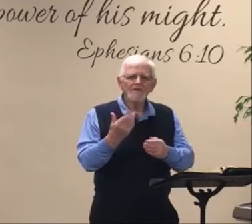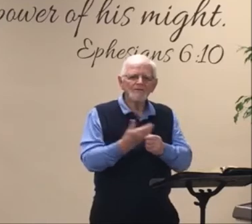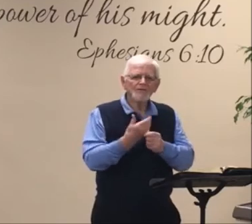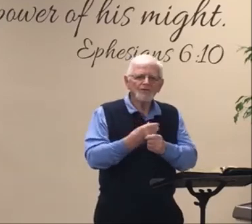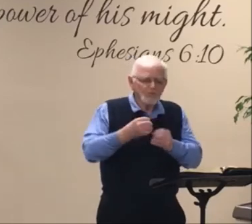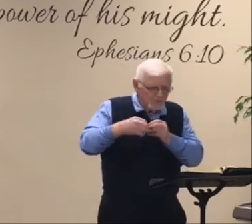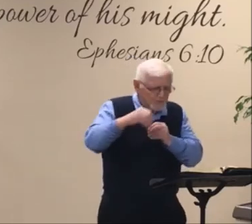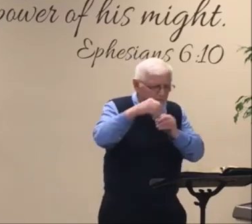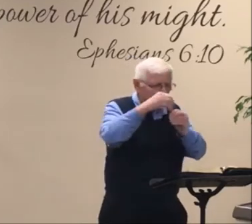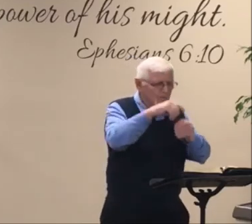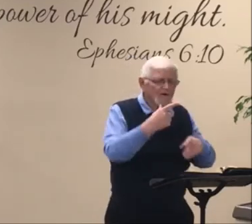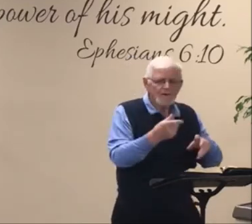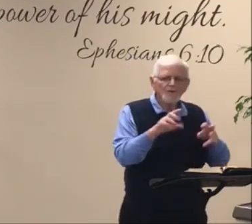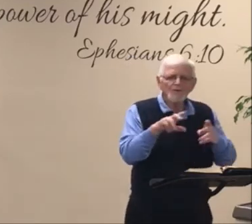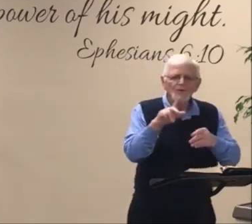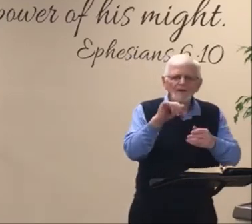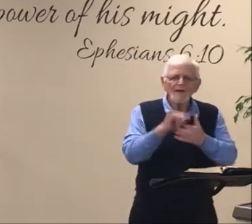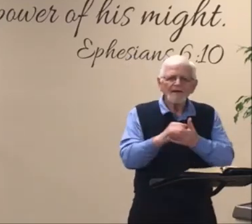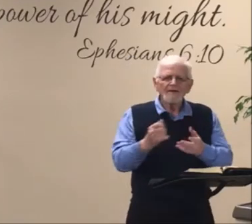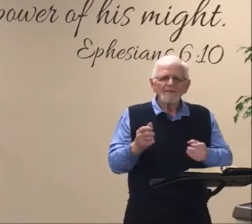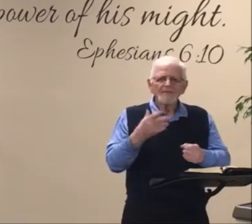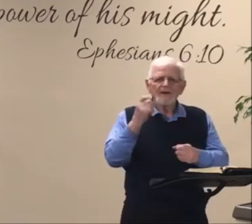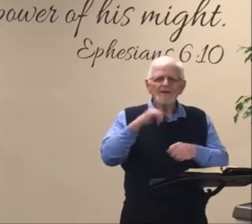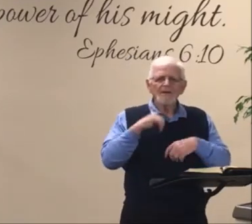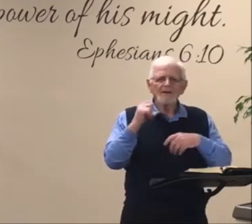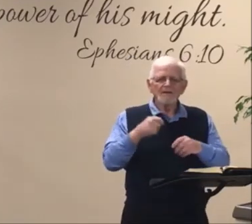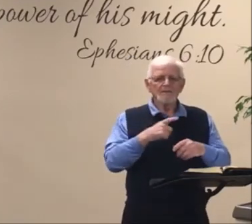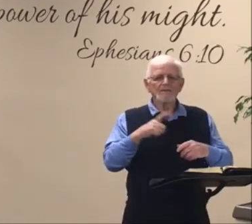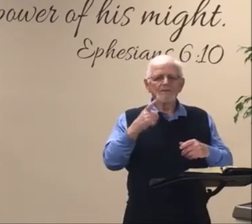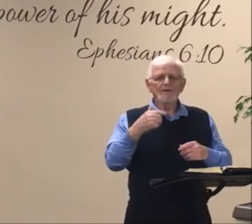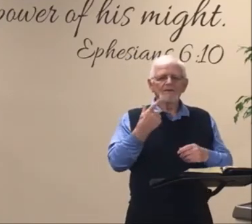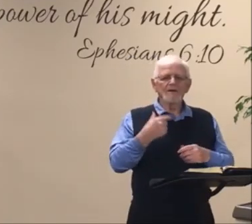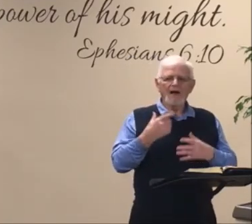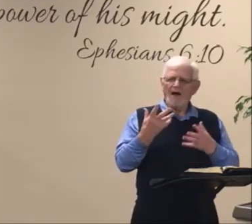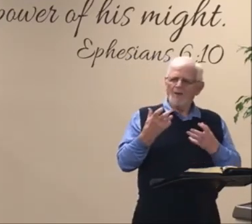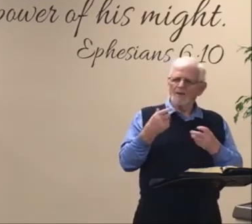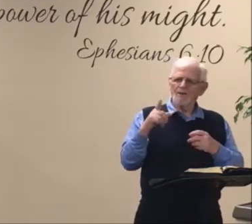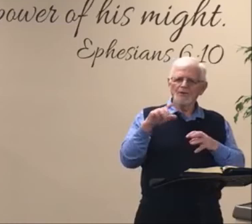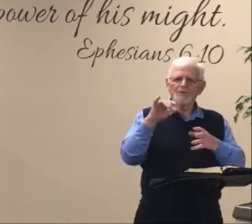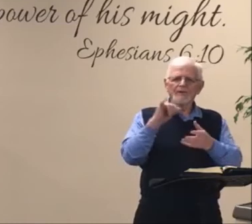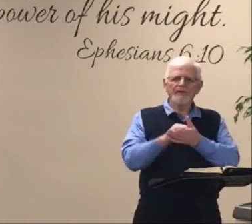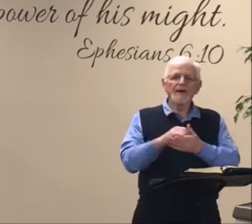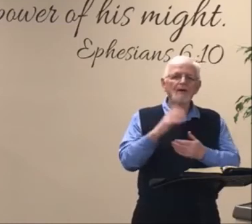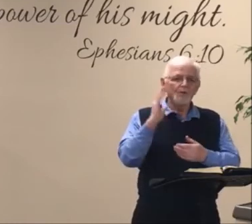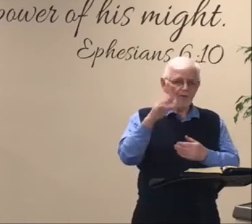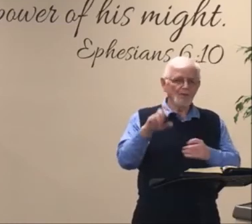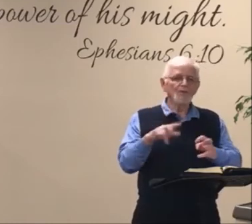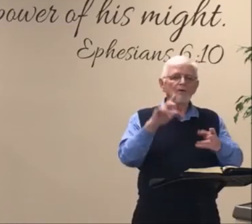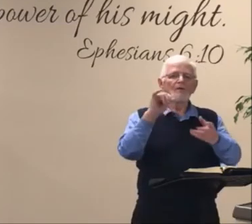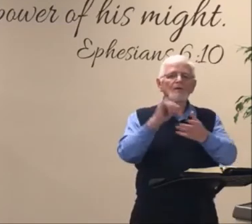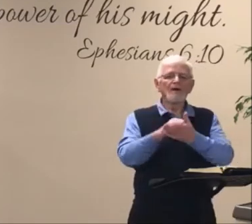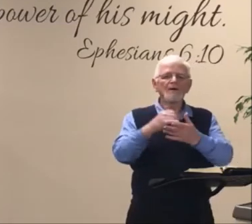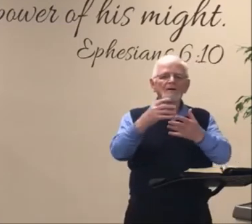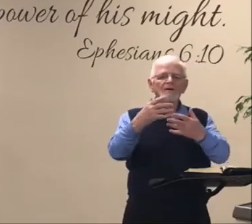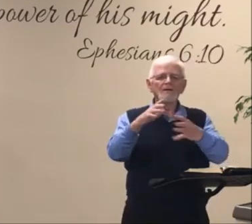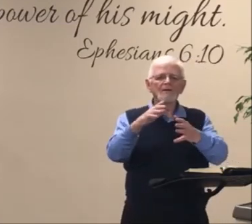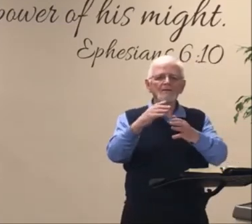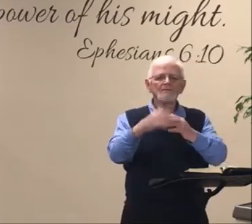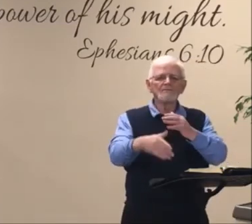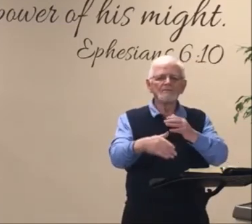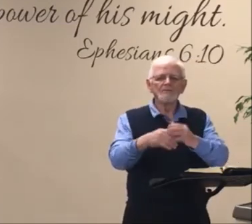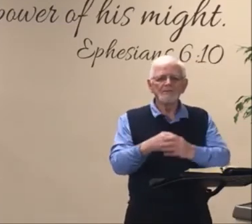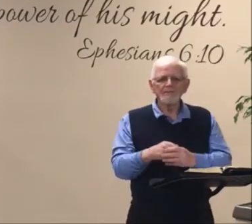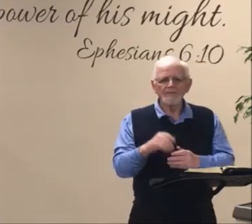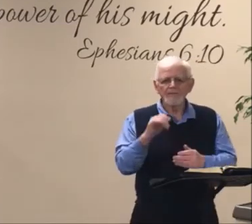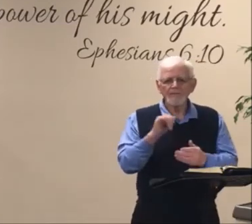thing. I'll run it, head it up best I can, Lord. And the Lord says, I wanted you to do that, and it's going to get done. You say,